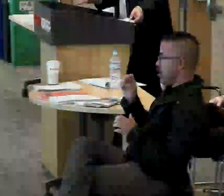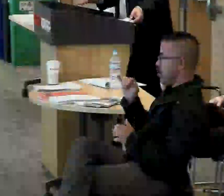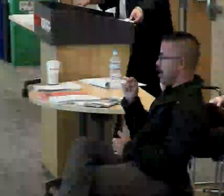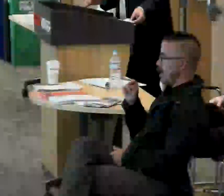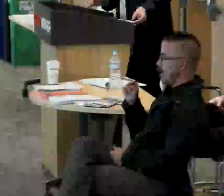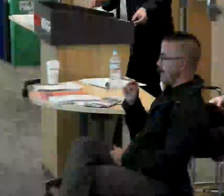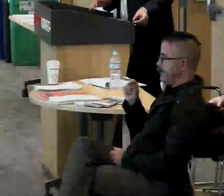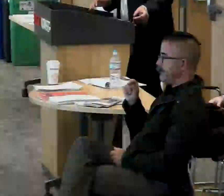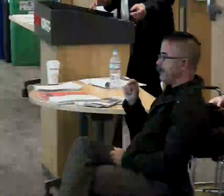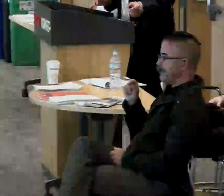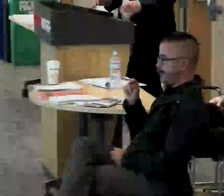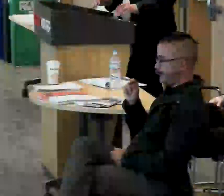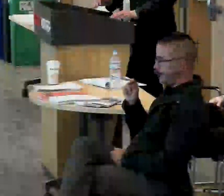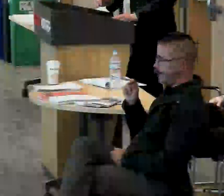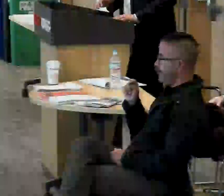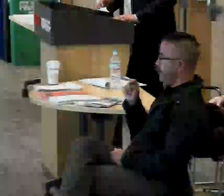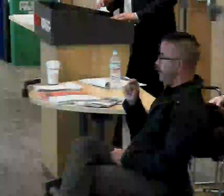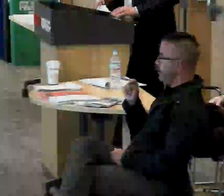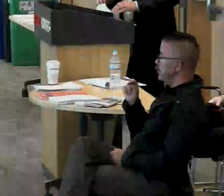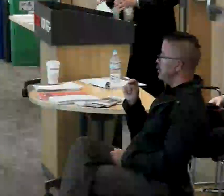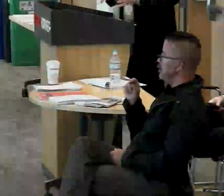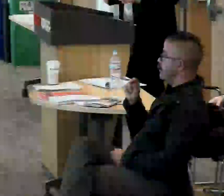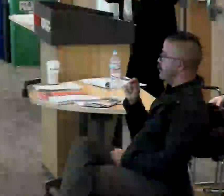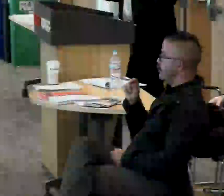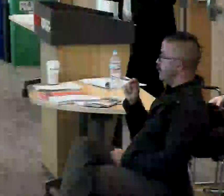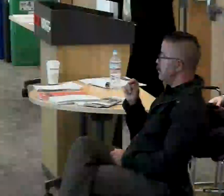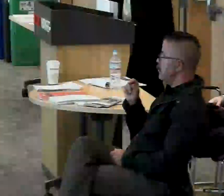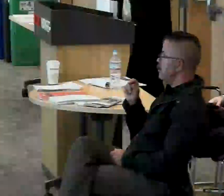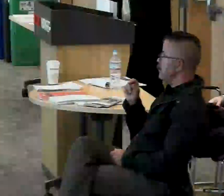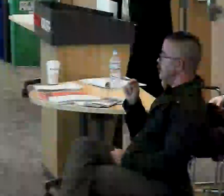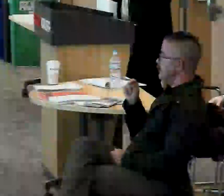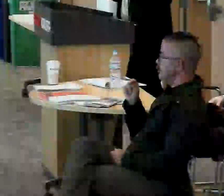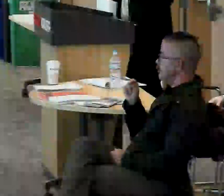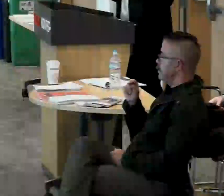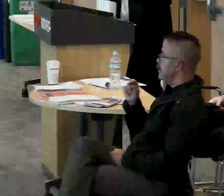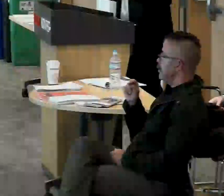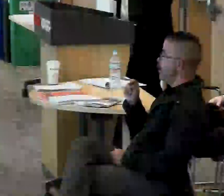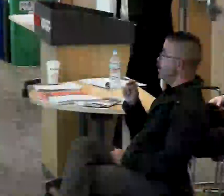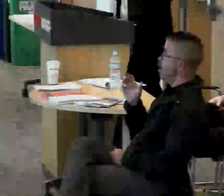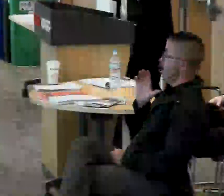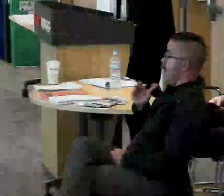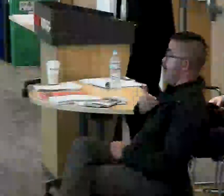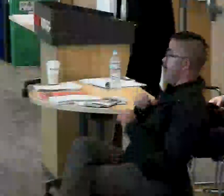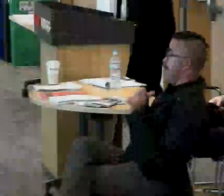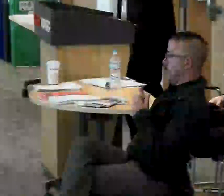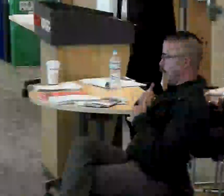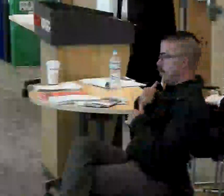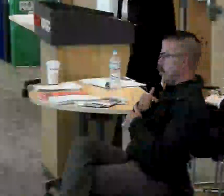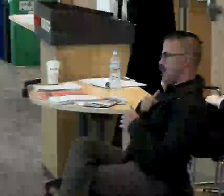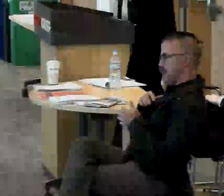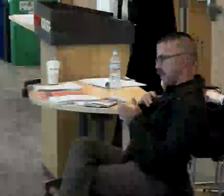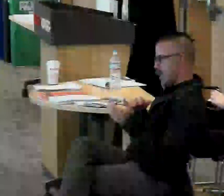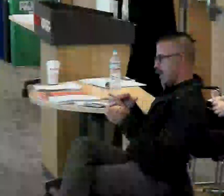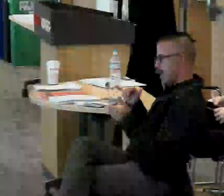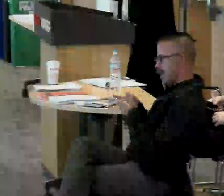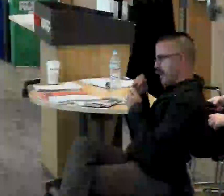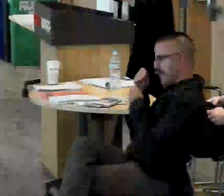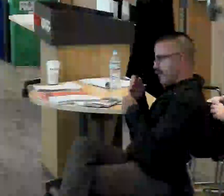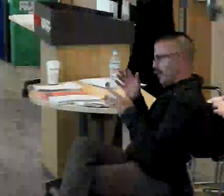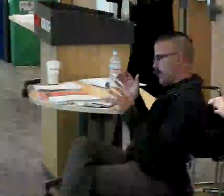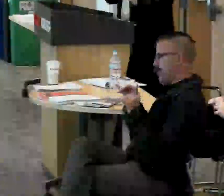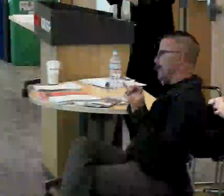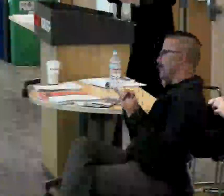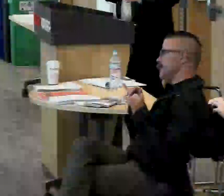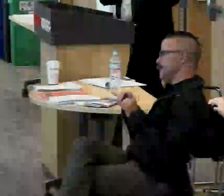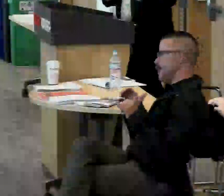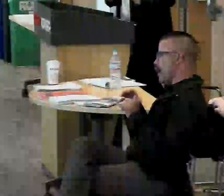So as an agency, we felt it was really important to engage in this data research information